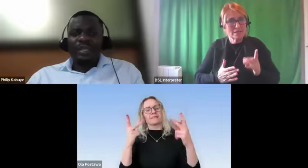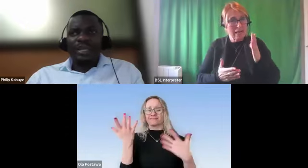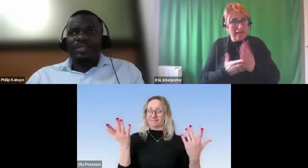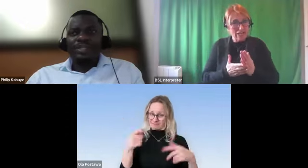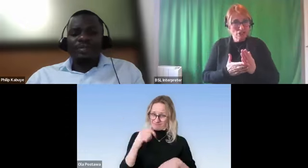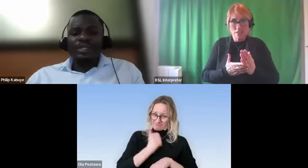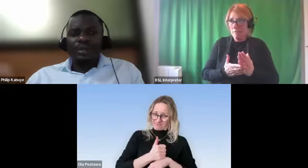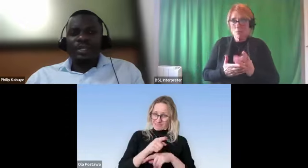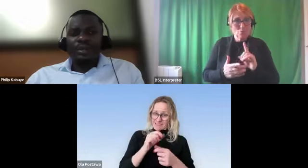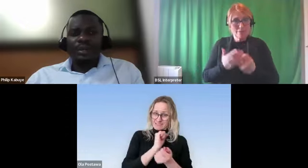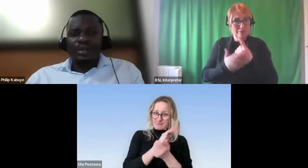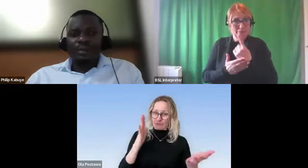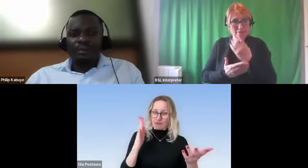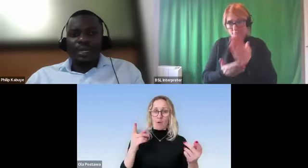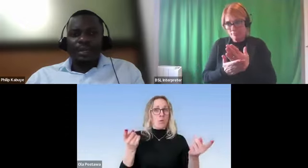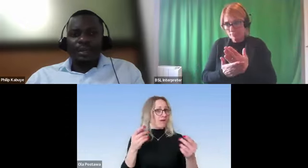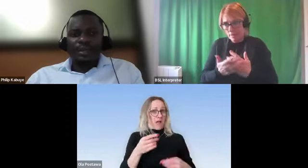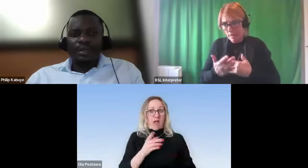reality and we look